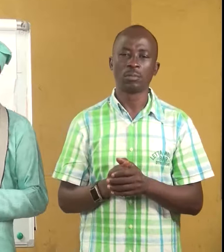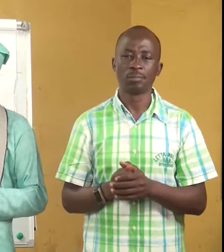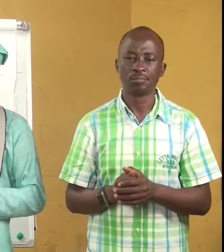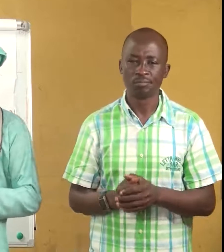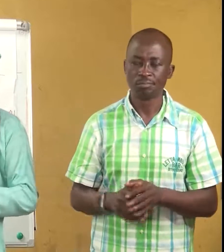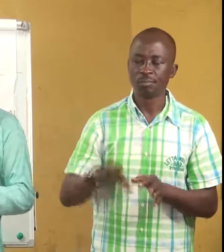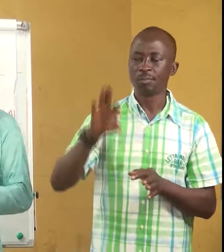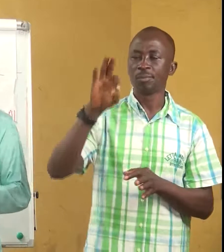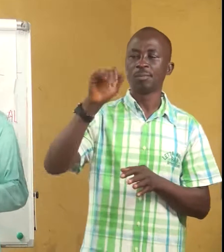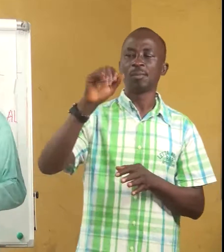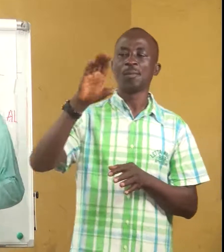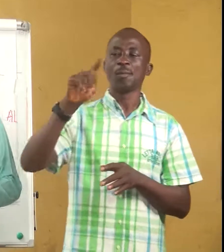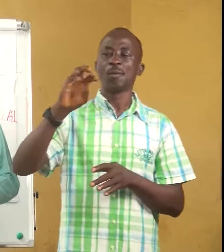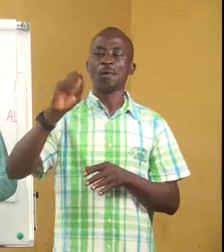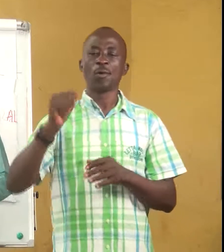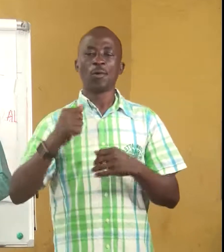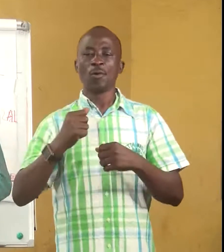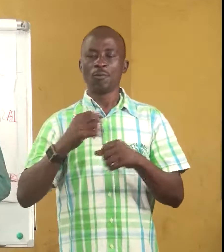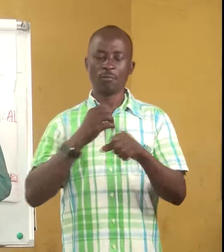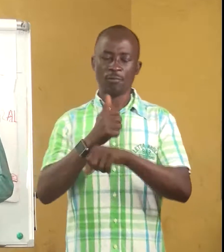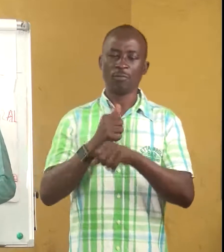Factors affecting soil formation.